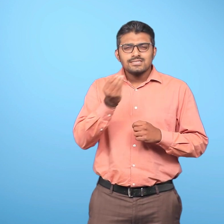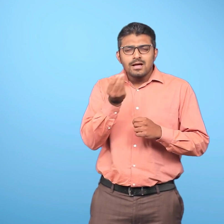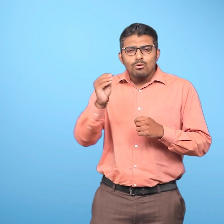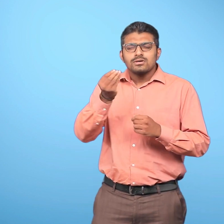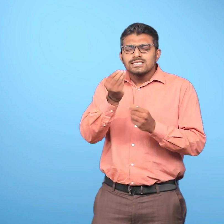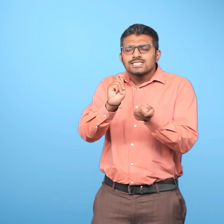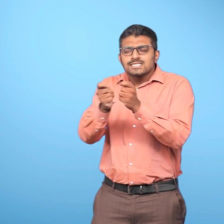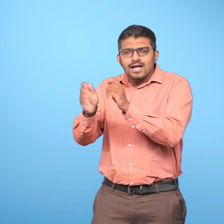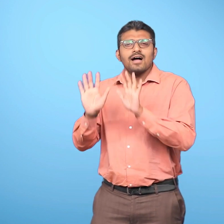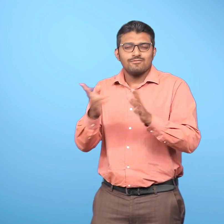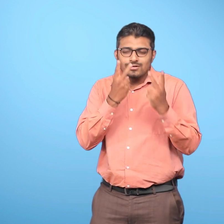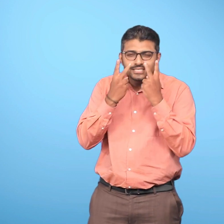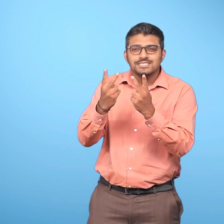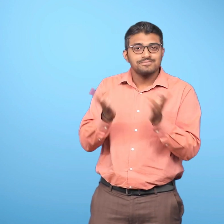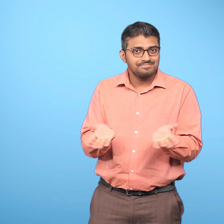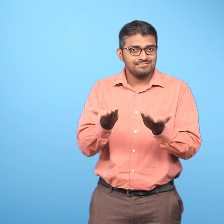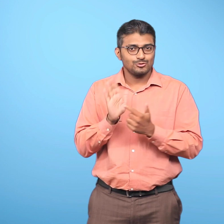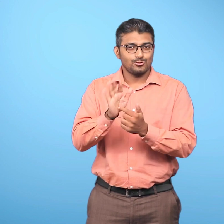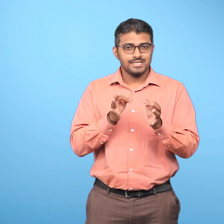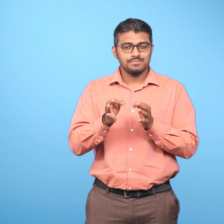Let us observe some more changes.